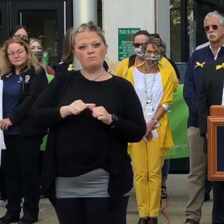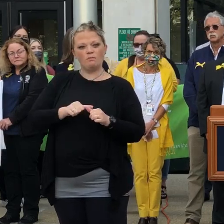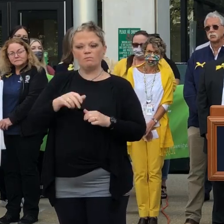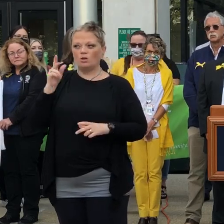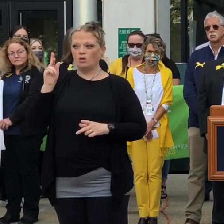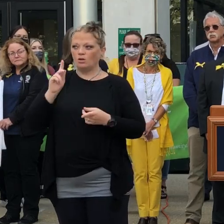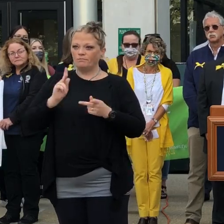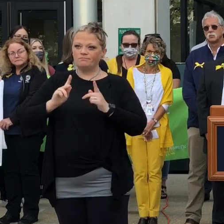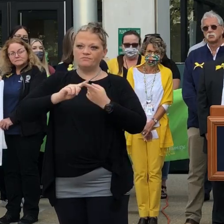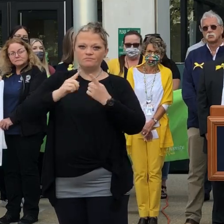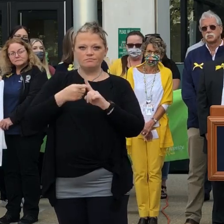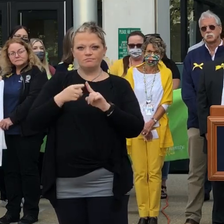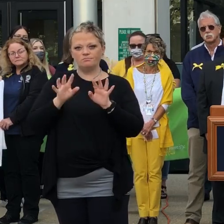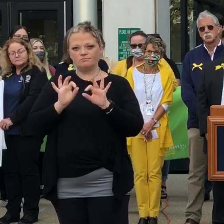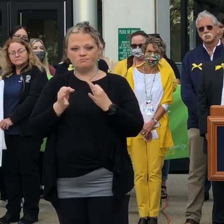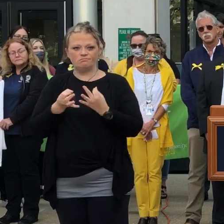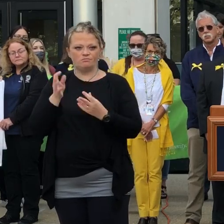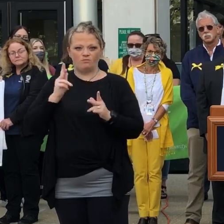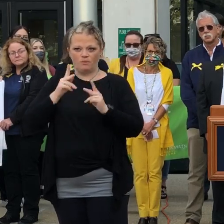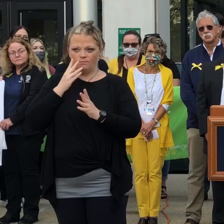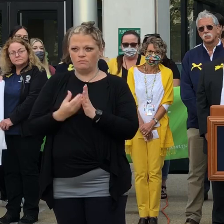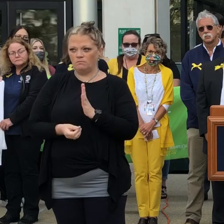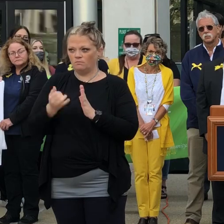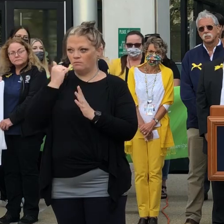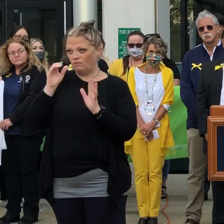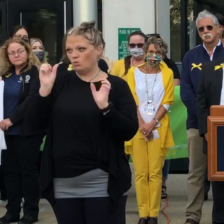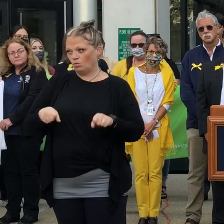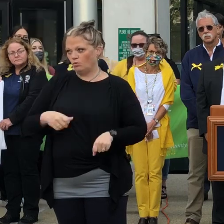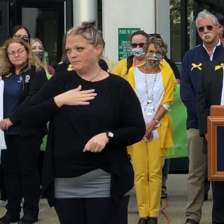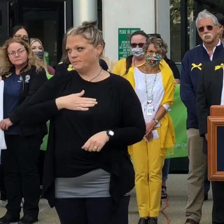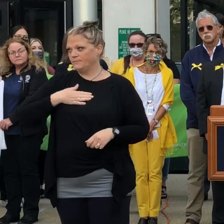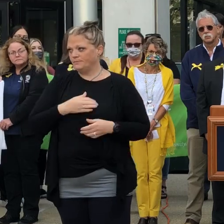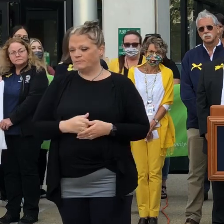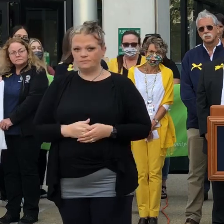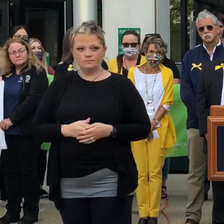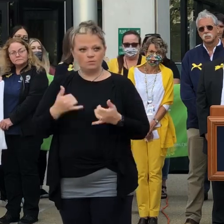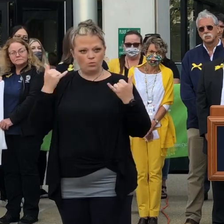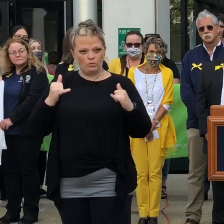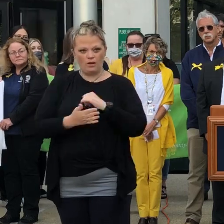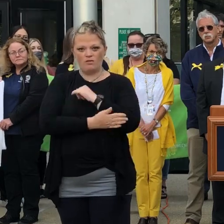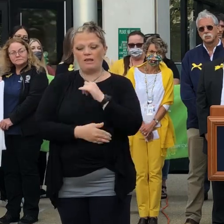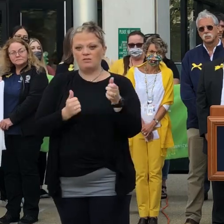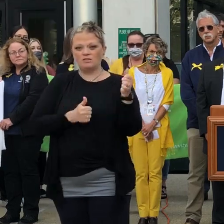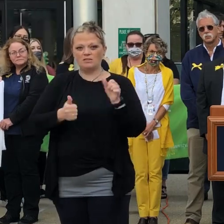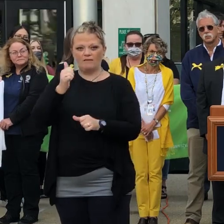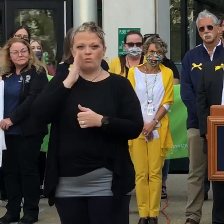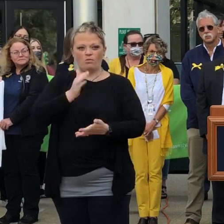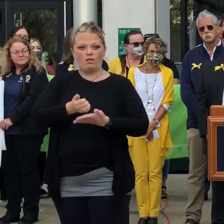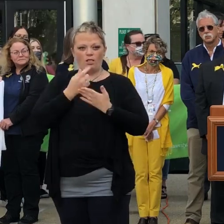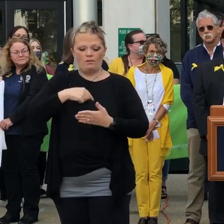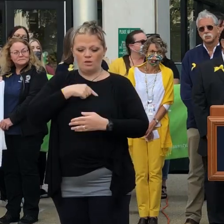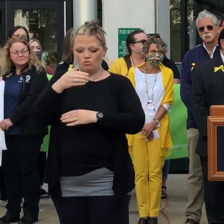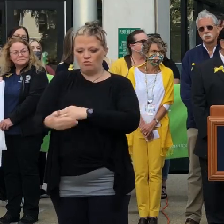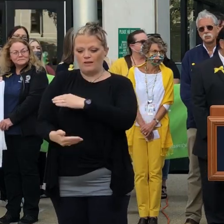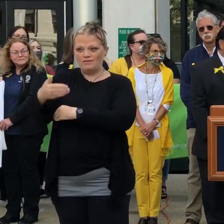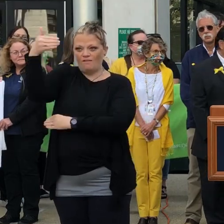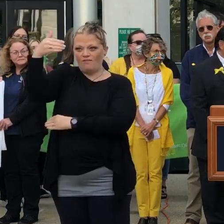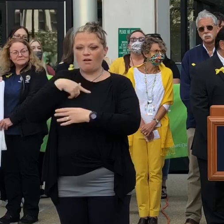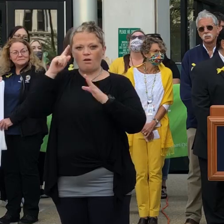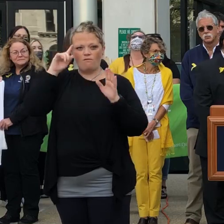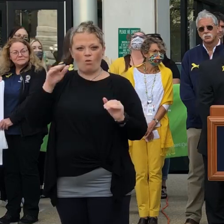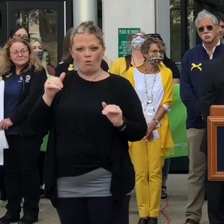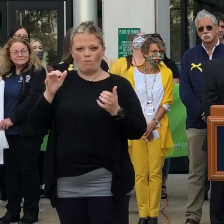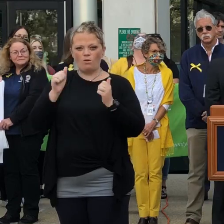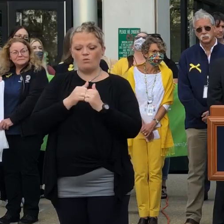and friends of those we've lost. So if you could do that. And now the county executive will help us in raising the flag of hope